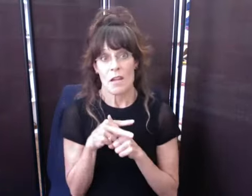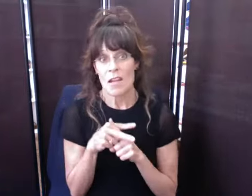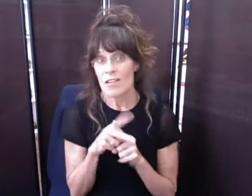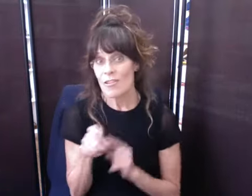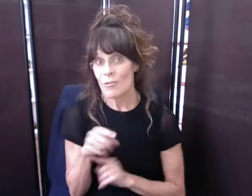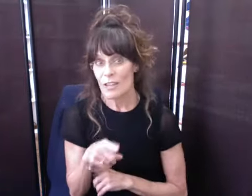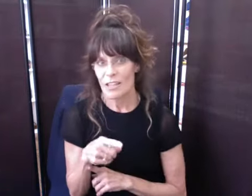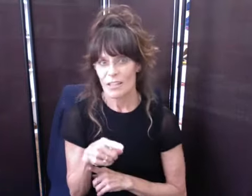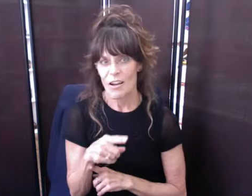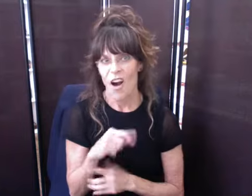wrong, right?